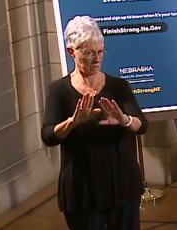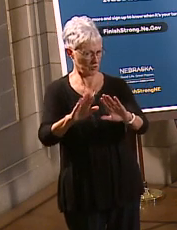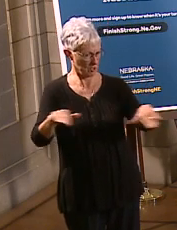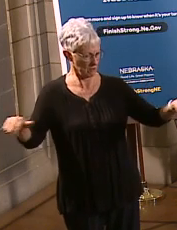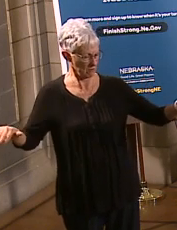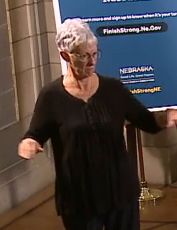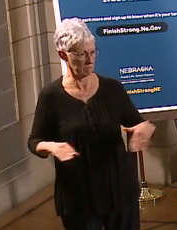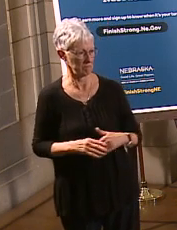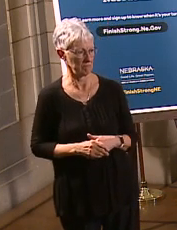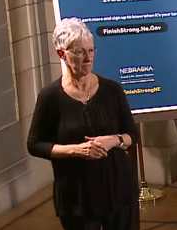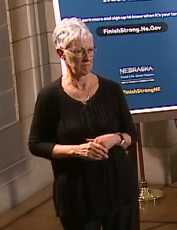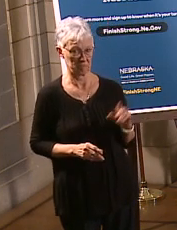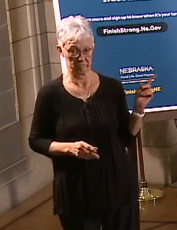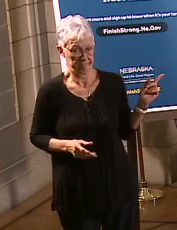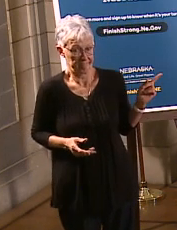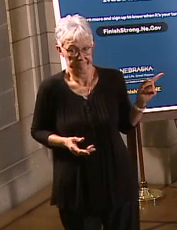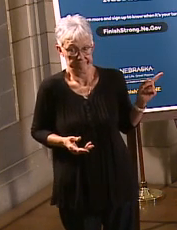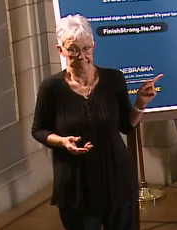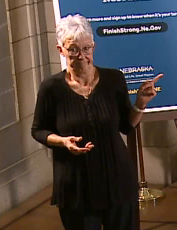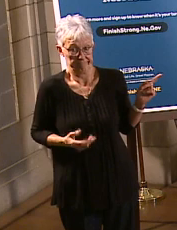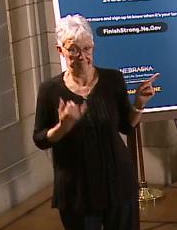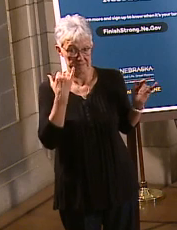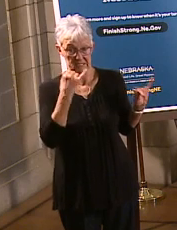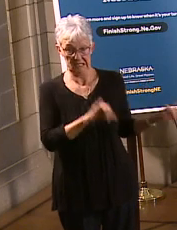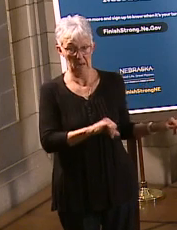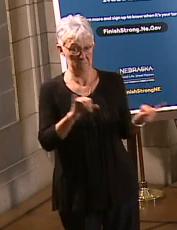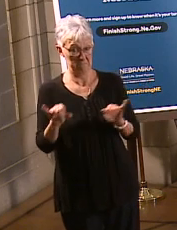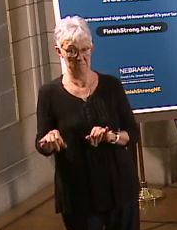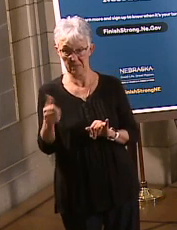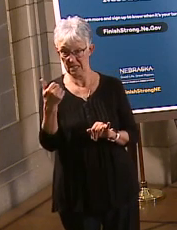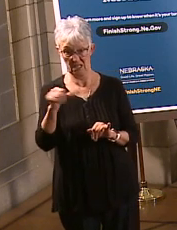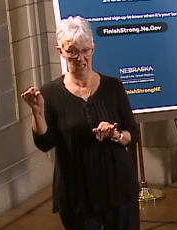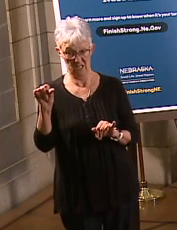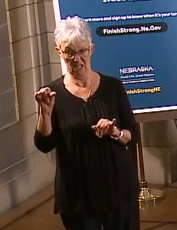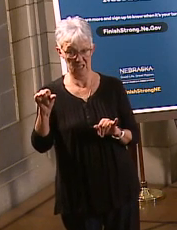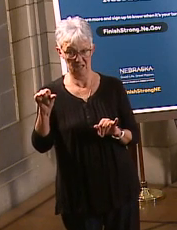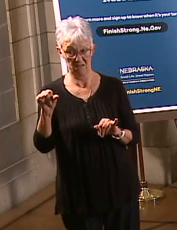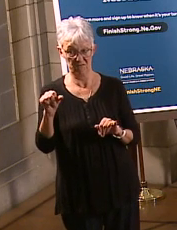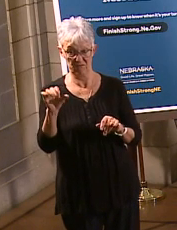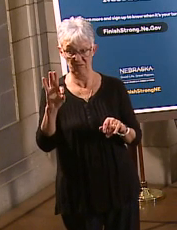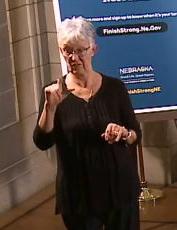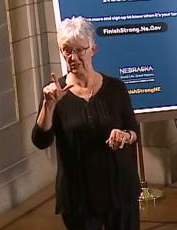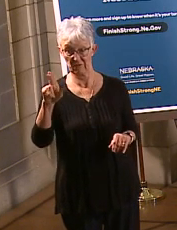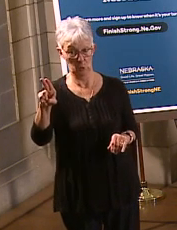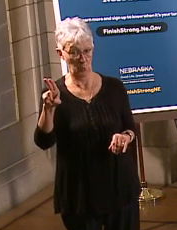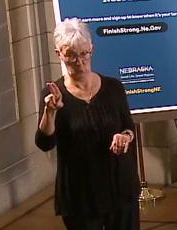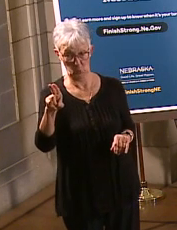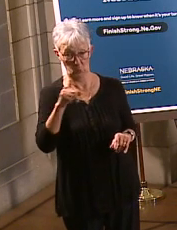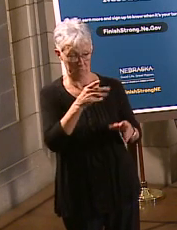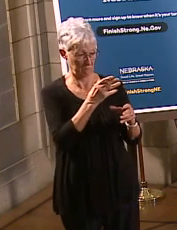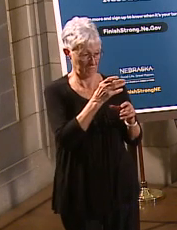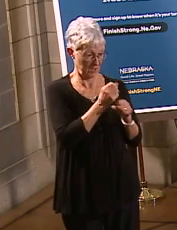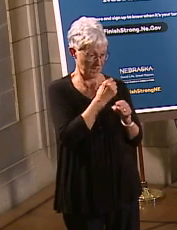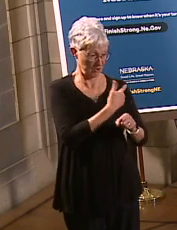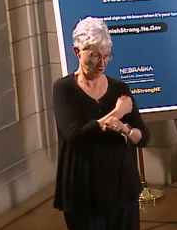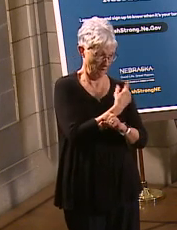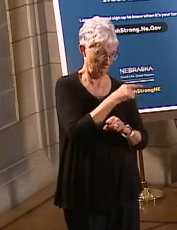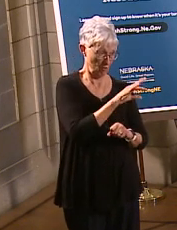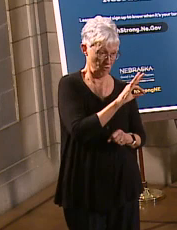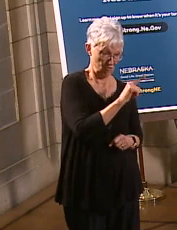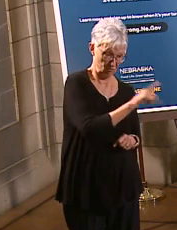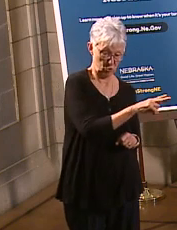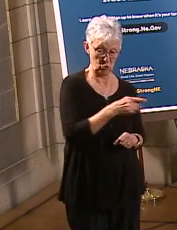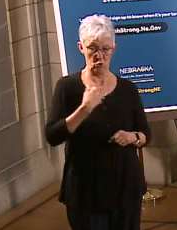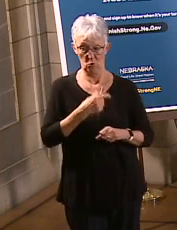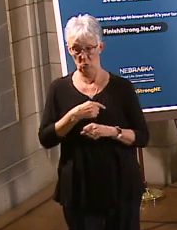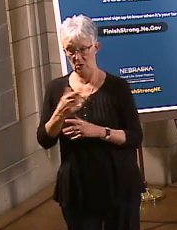vaccinating children? And I think it would be just like any advantage for the seasonal flu. So we could cut down on the rate of transmission